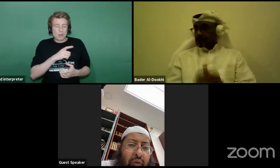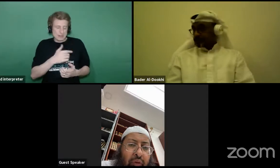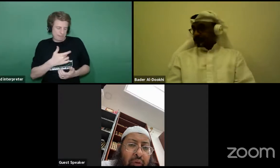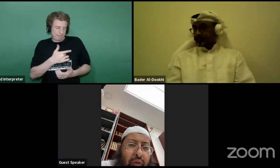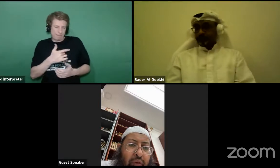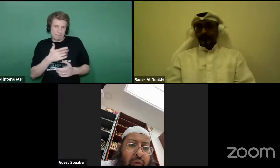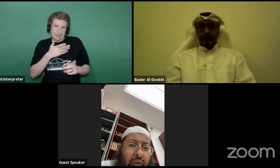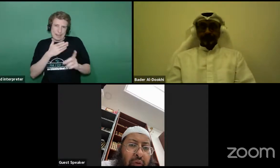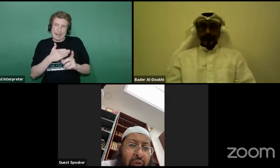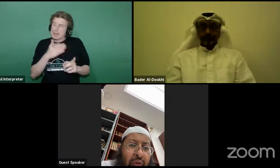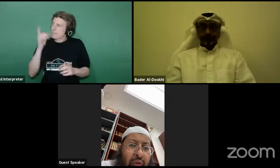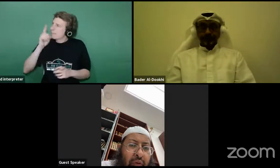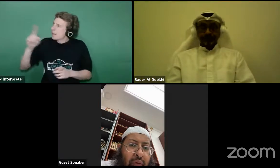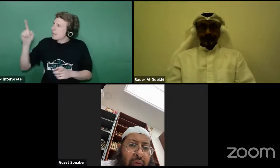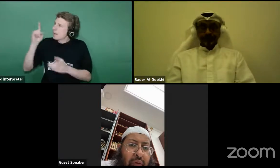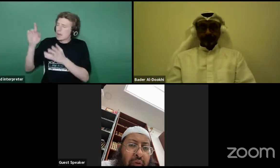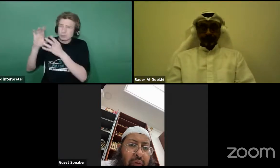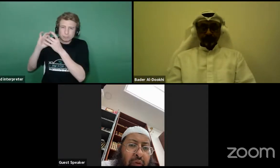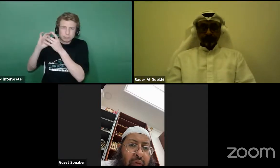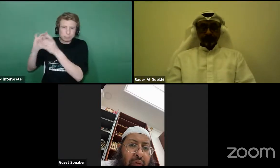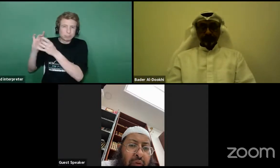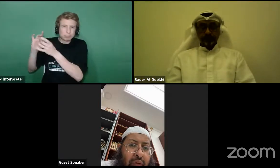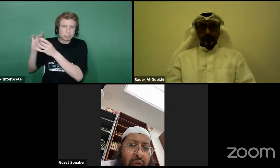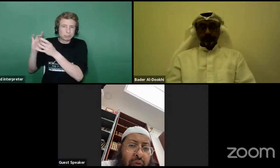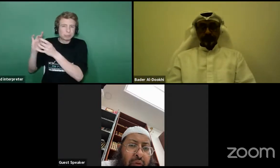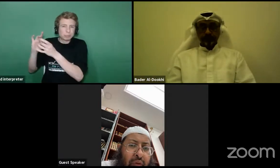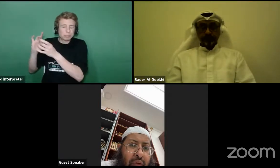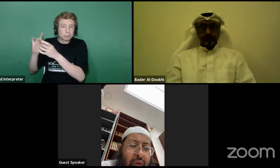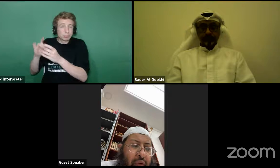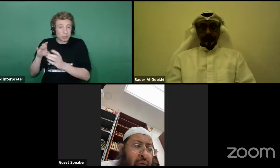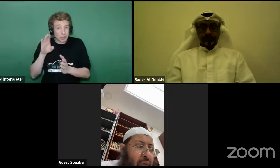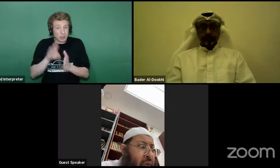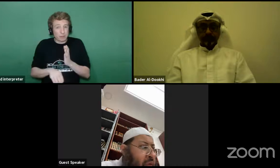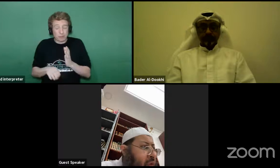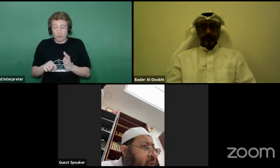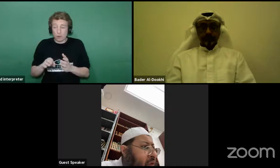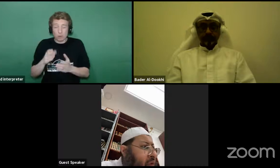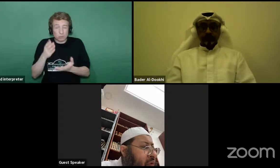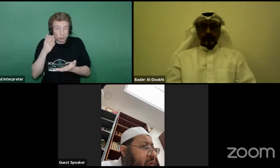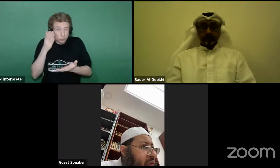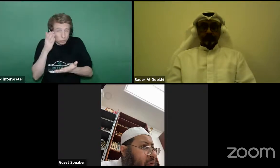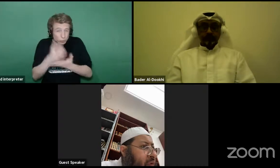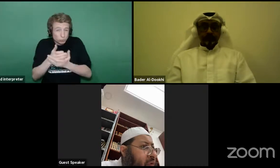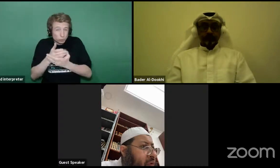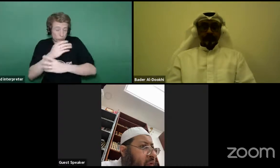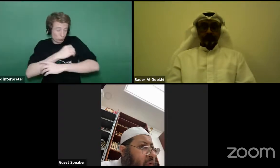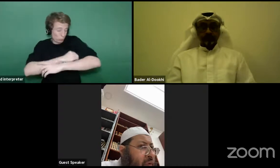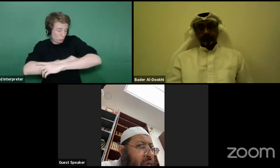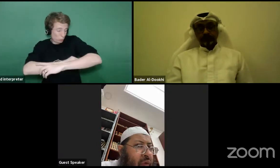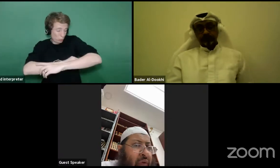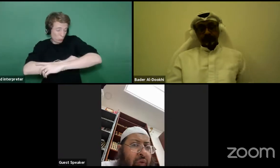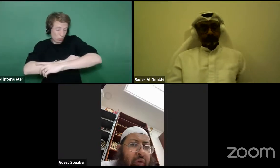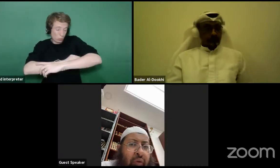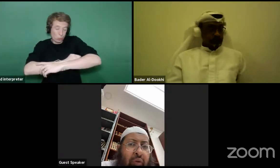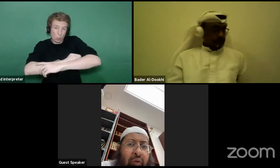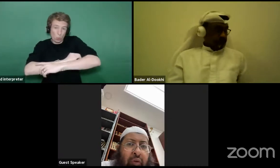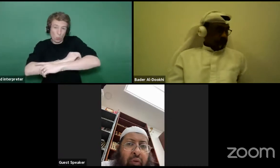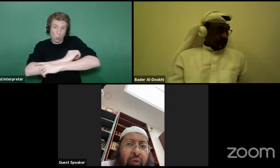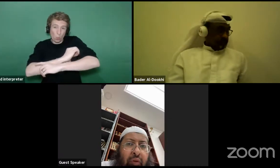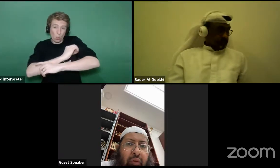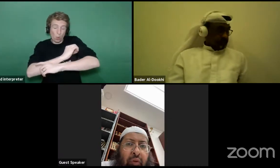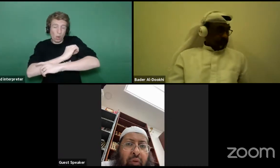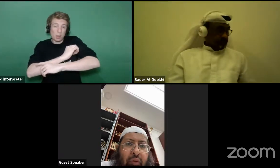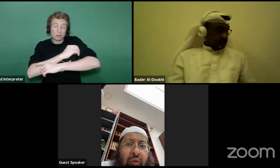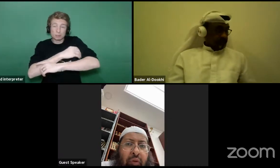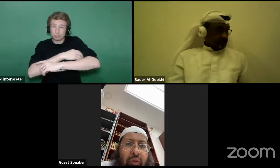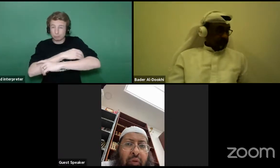from the period of the true Fajr, the true dawn, or the true Fajr, until the